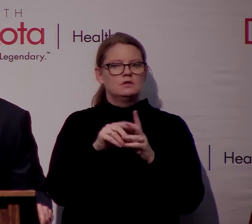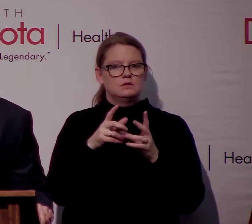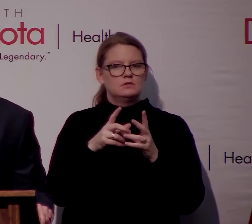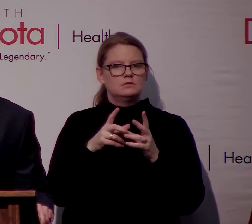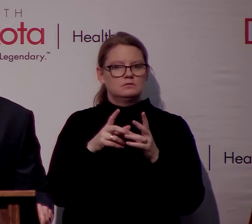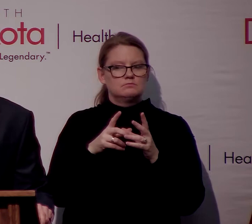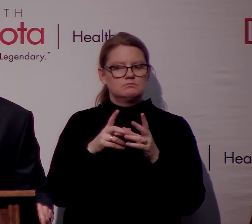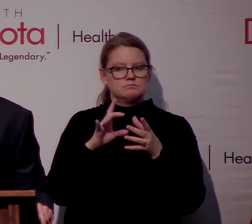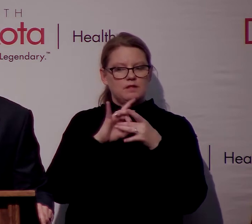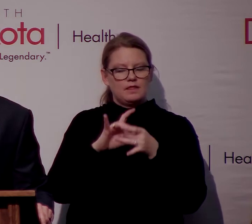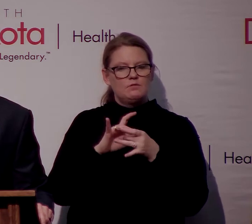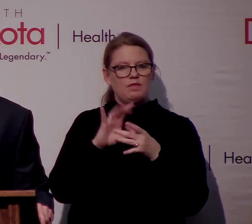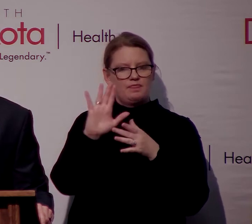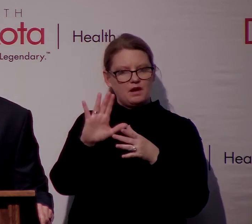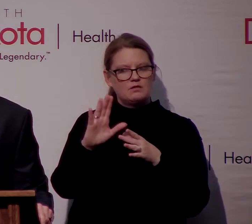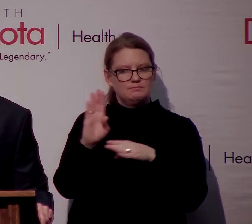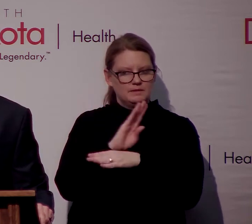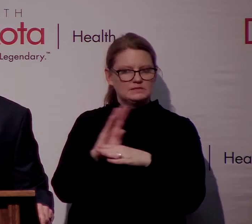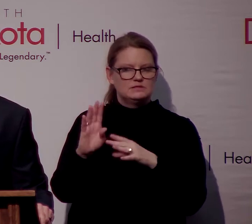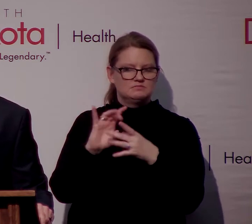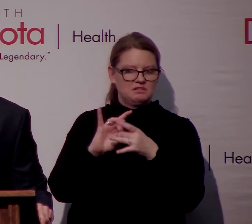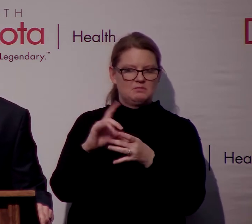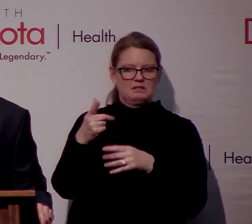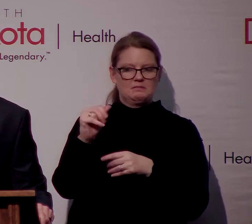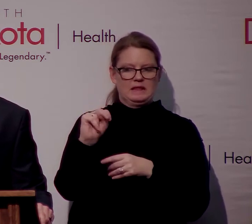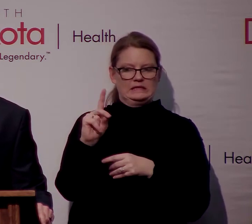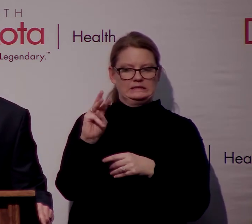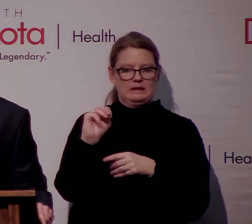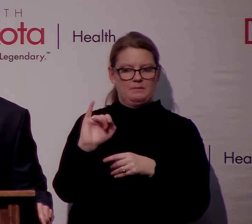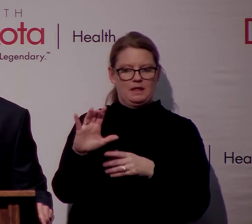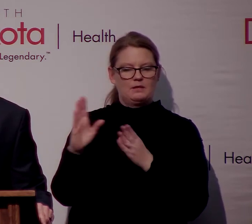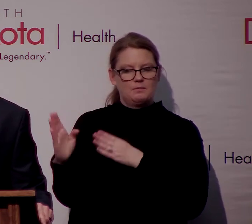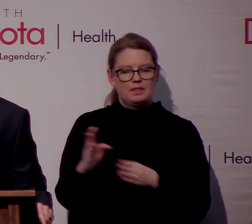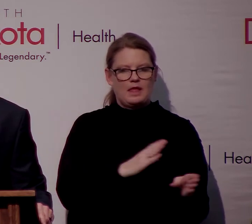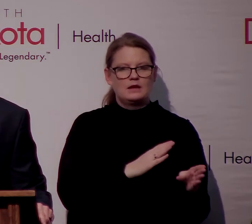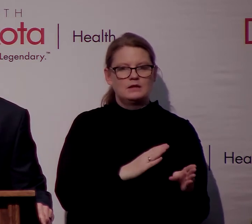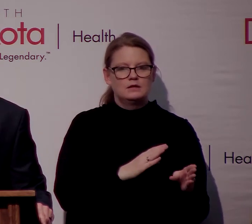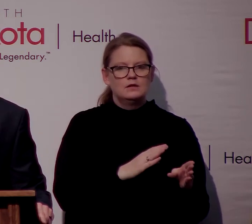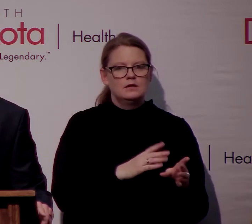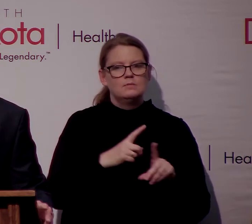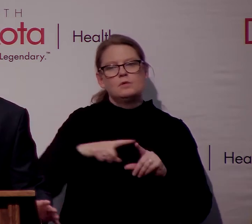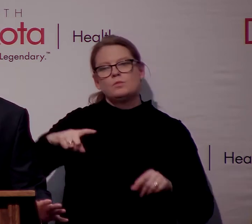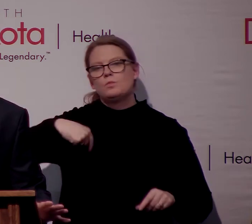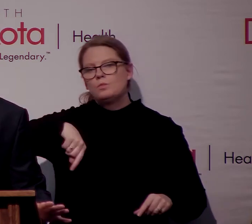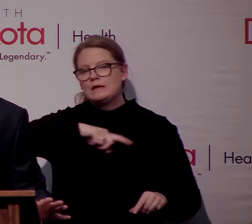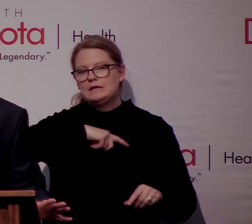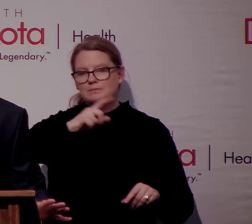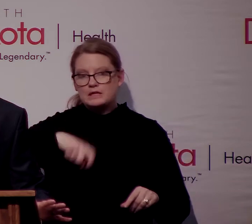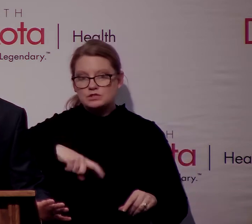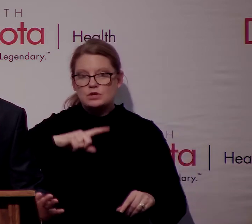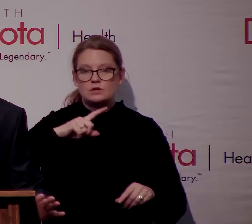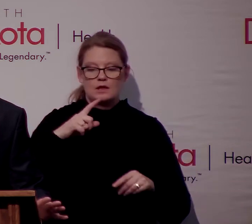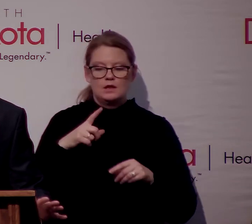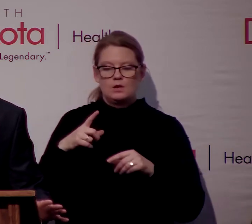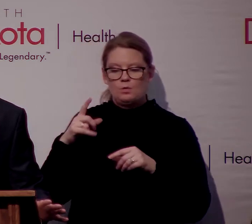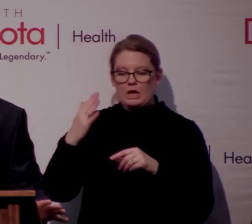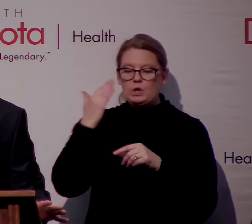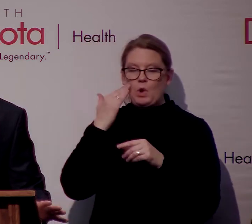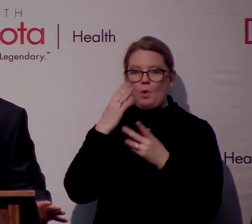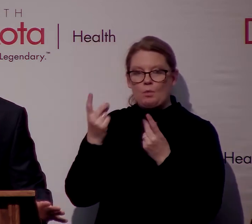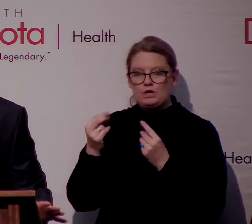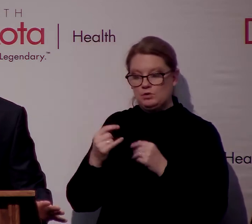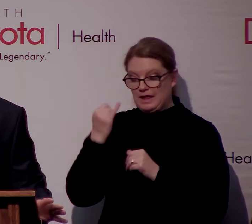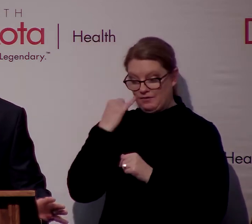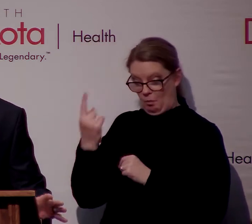around pandemic planning. But one thing we know is that we need to make sure that we're coordinated so that if we have an outbreak in one part of the state versus